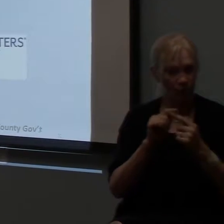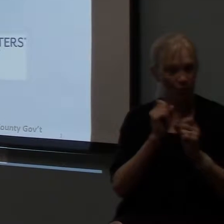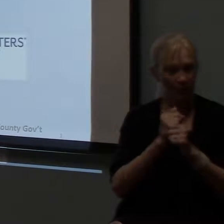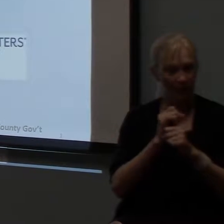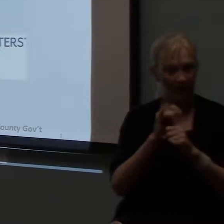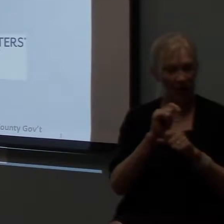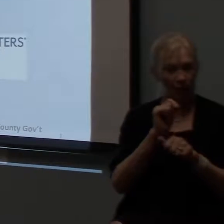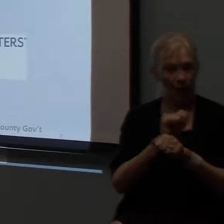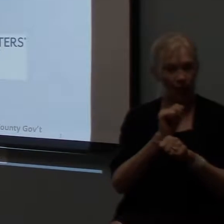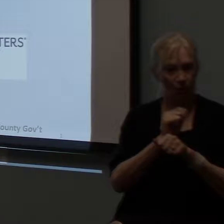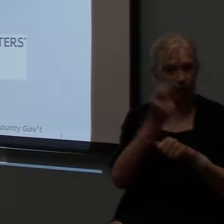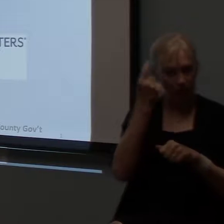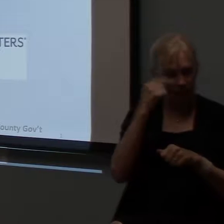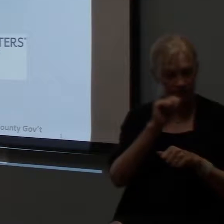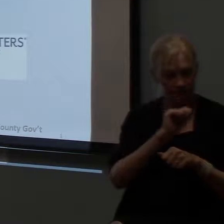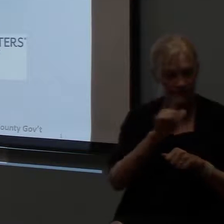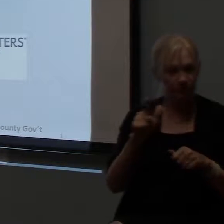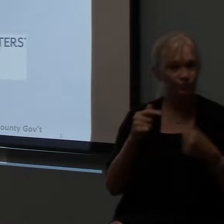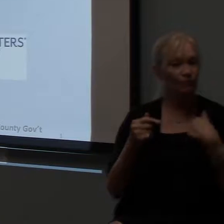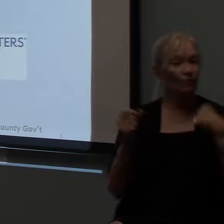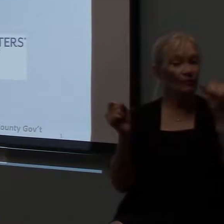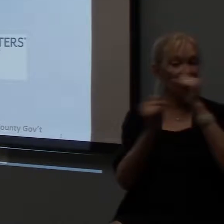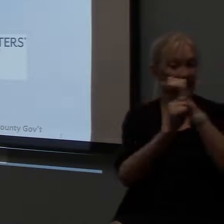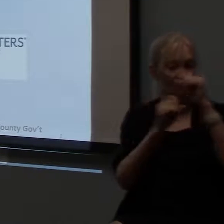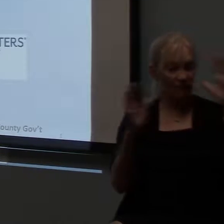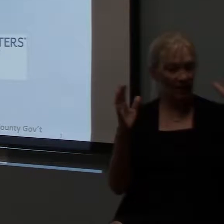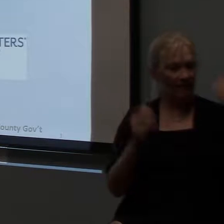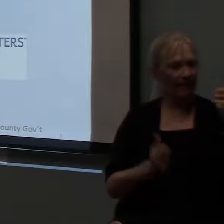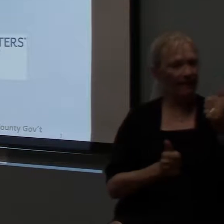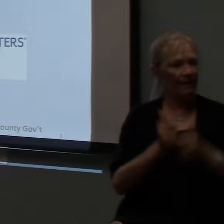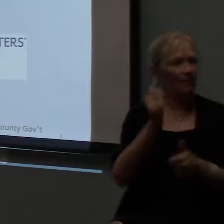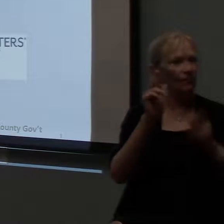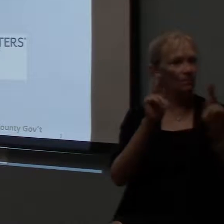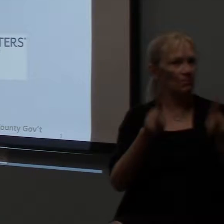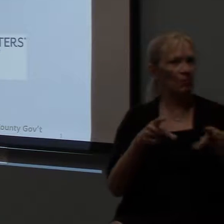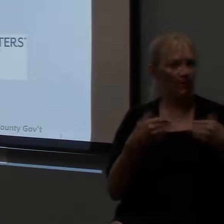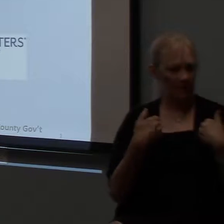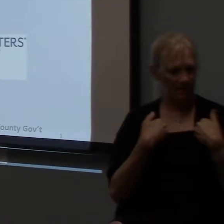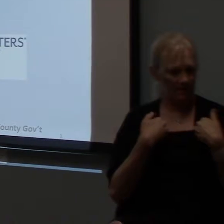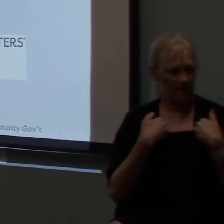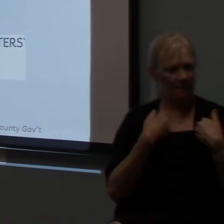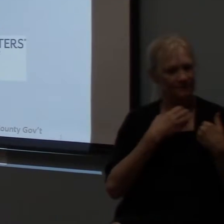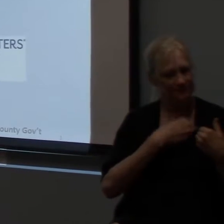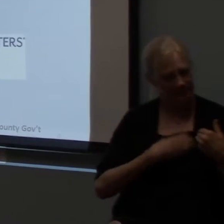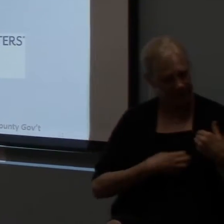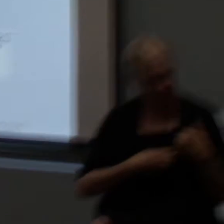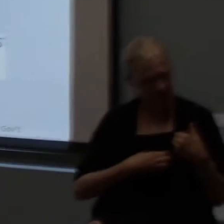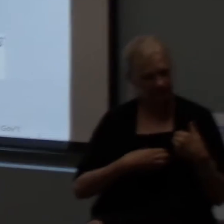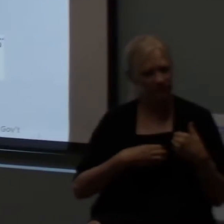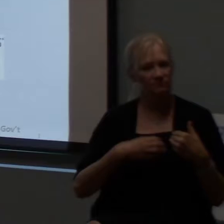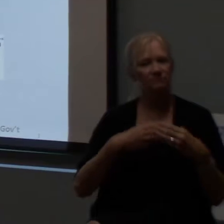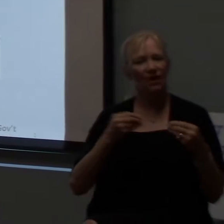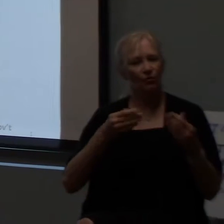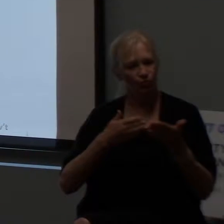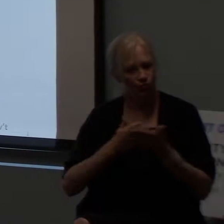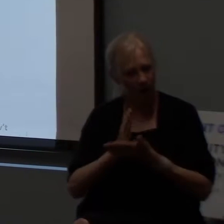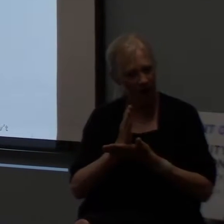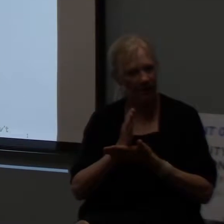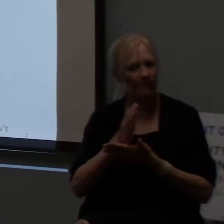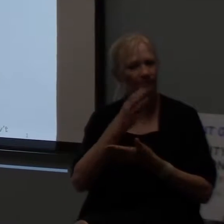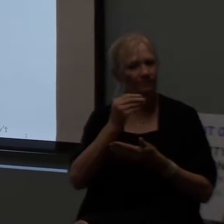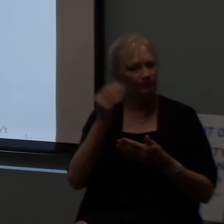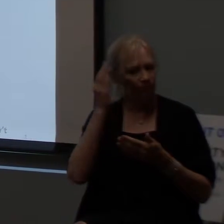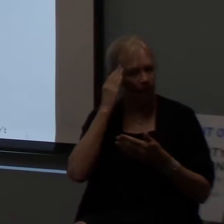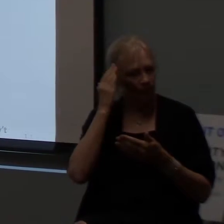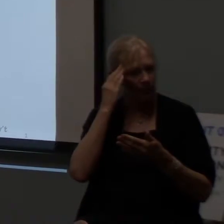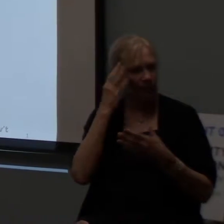all. We envision a democracy where every person has the desire, the right, the knowledge, and